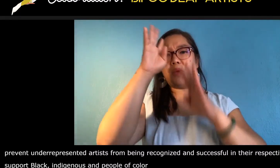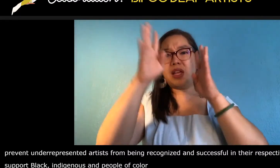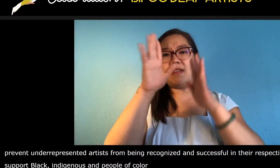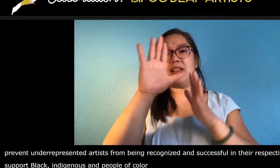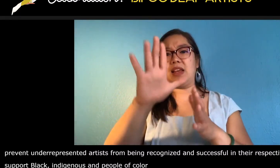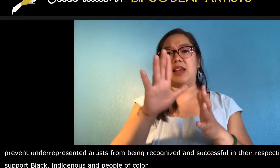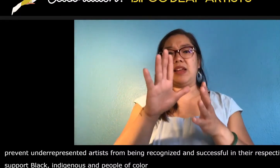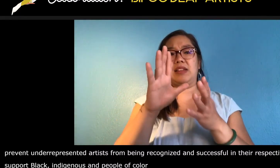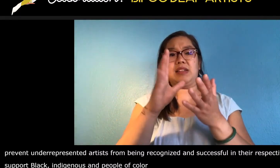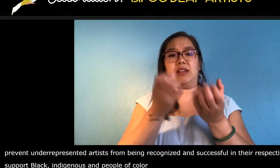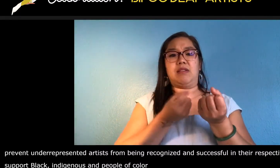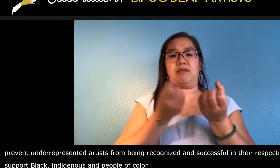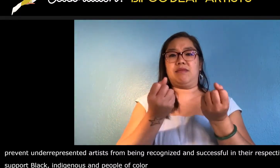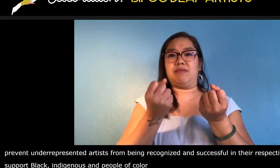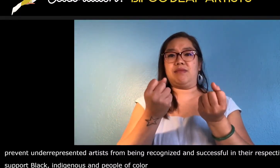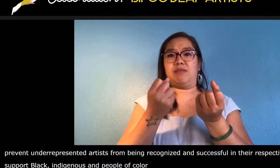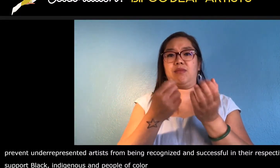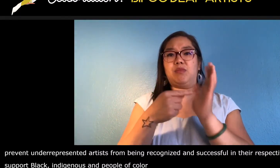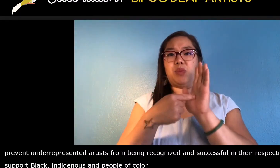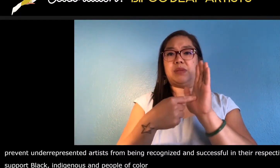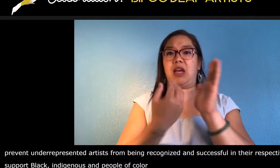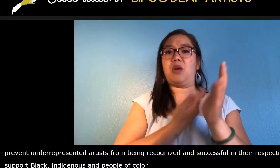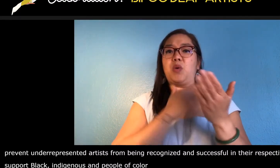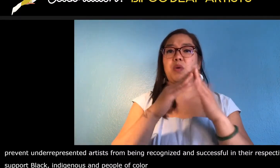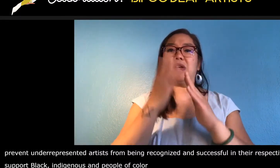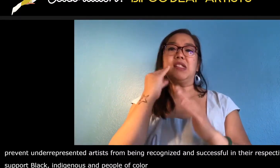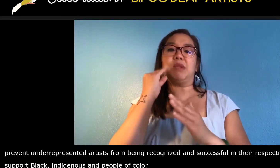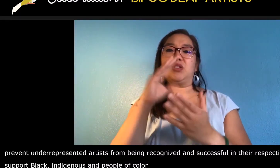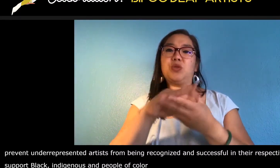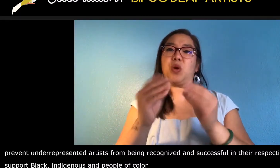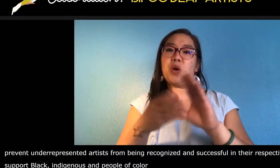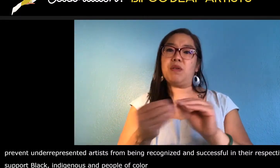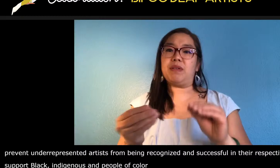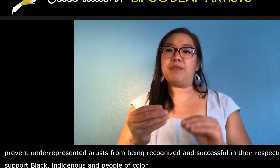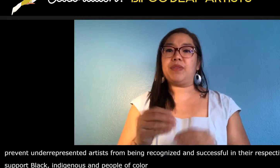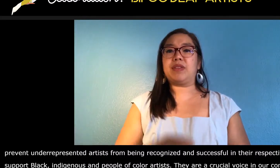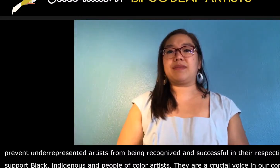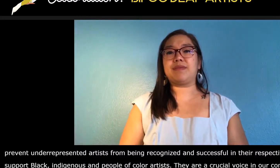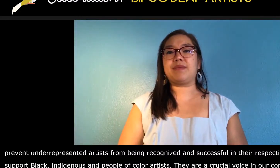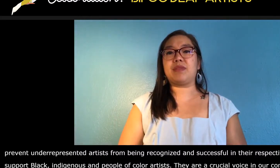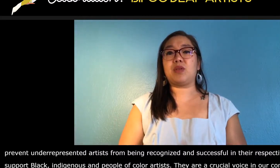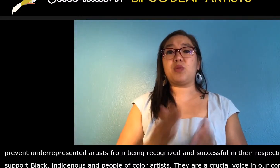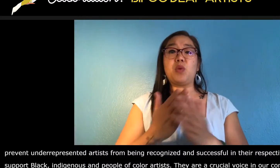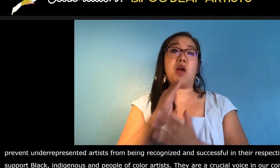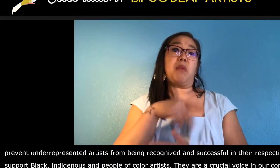They are a crucial voice in our community's experience.